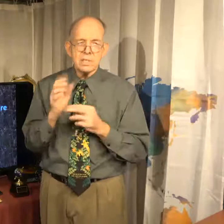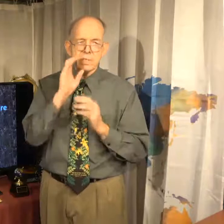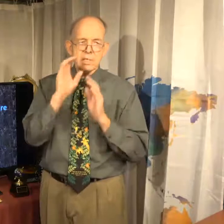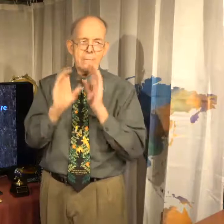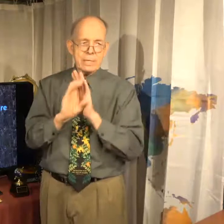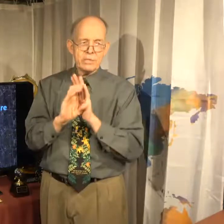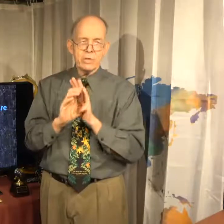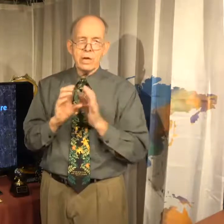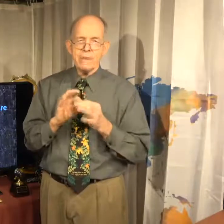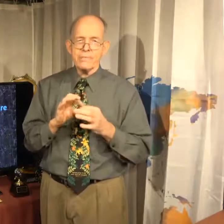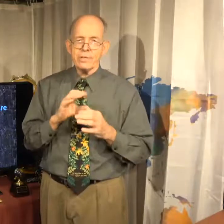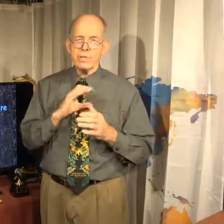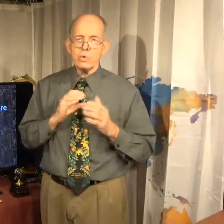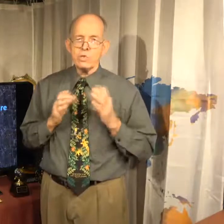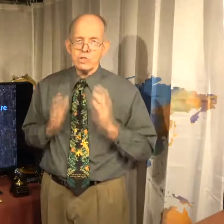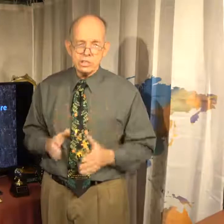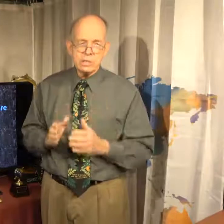a picture of the Christian